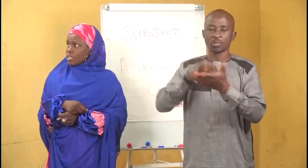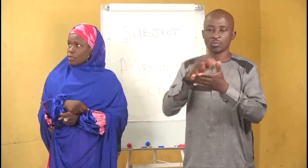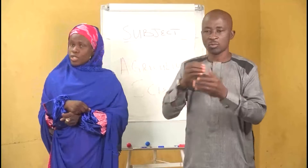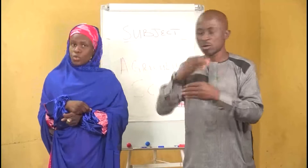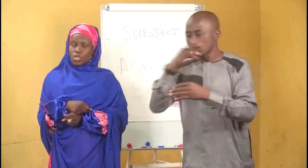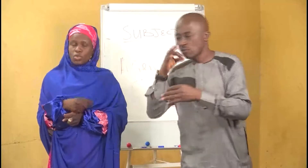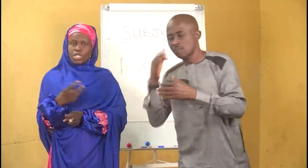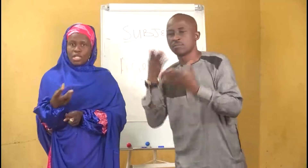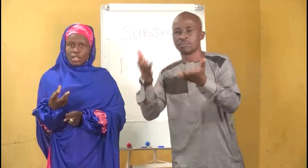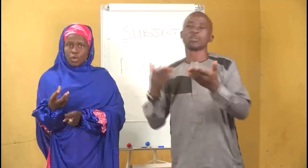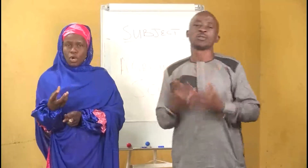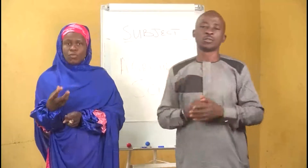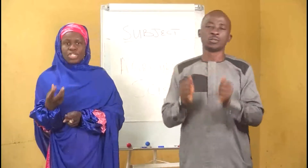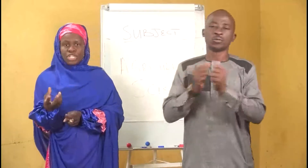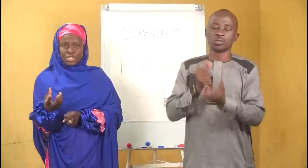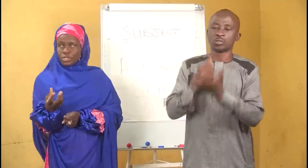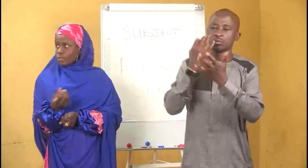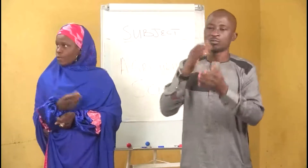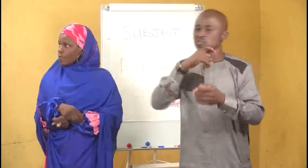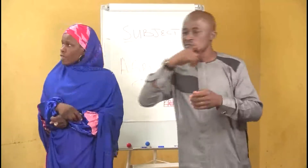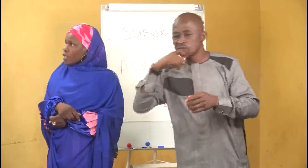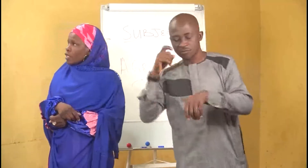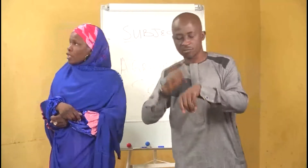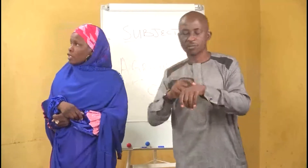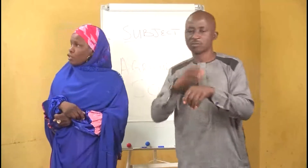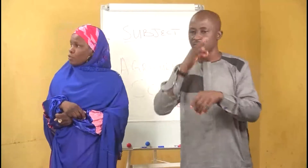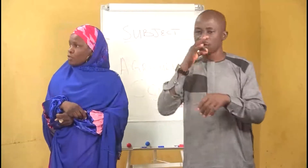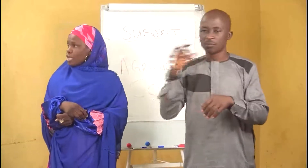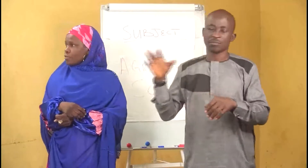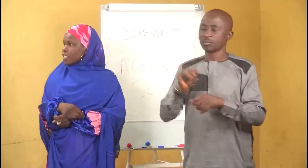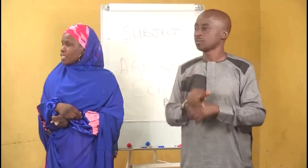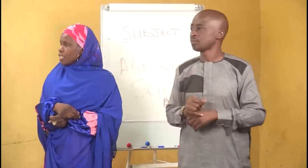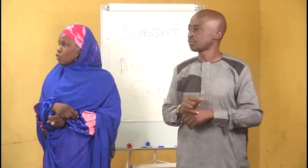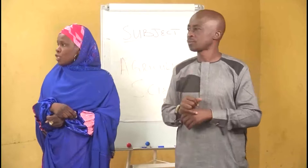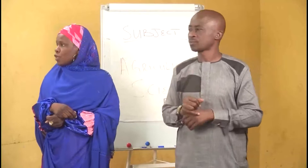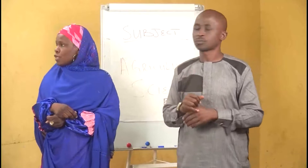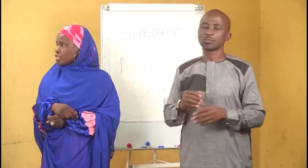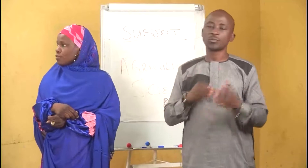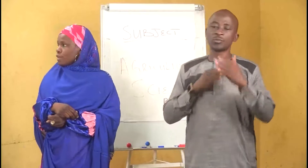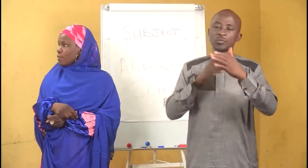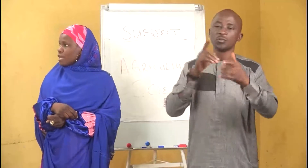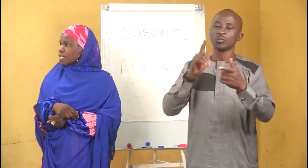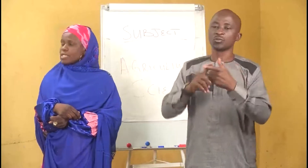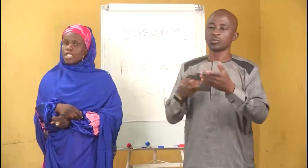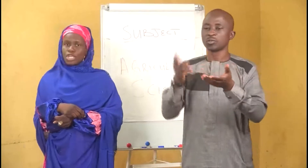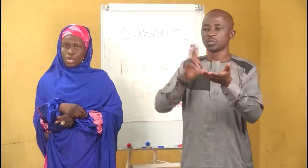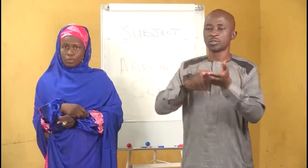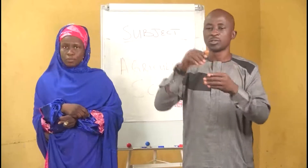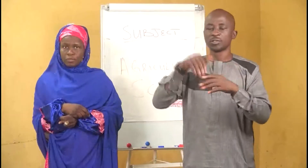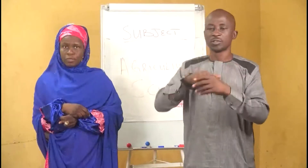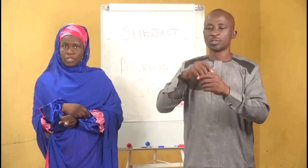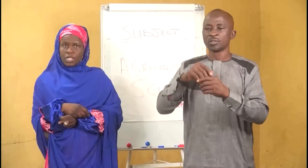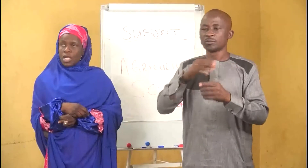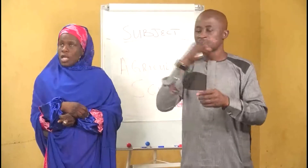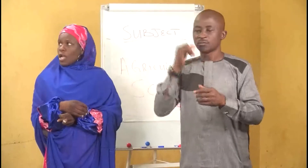cultivating. With the what? With the help of irrigation. Number 5, it leads to increase in farmers' income.